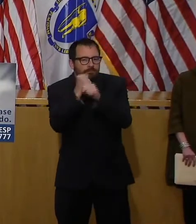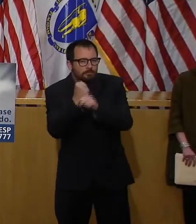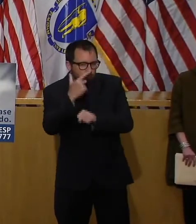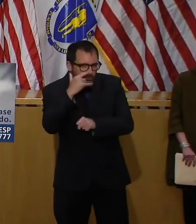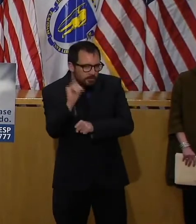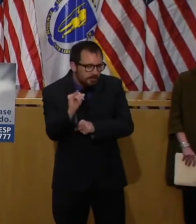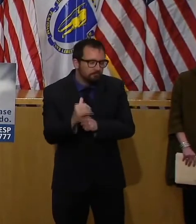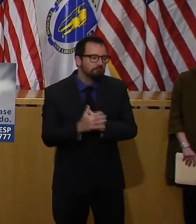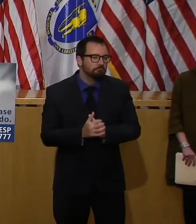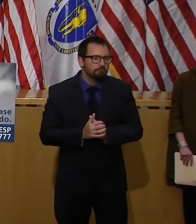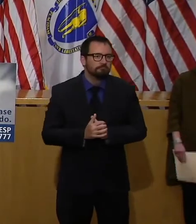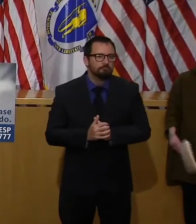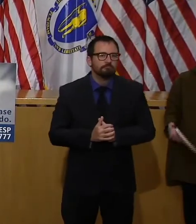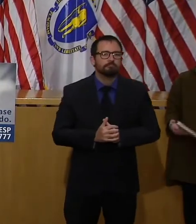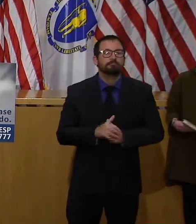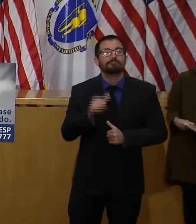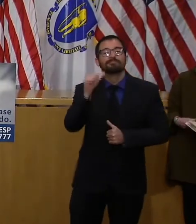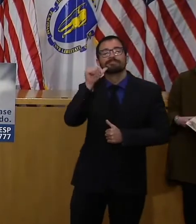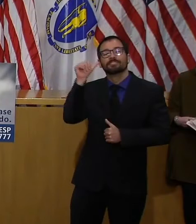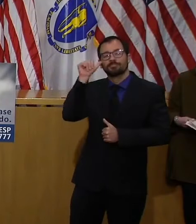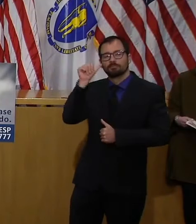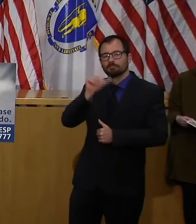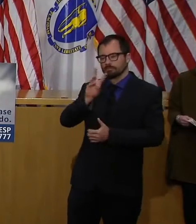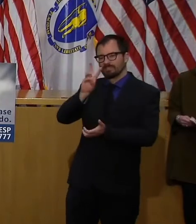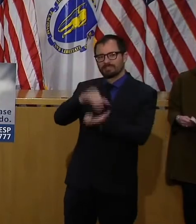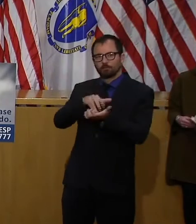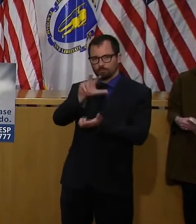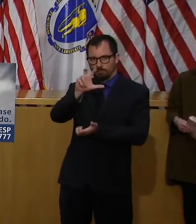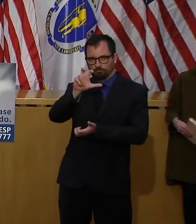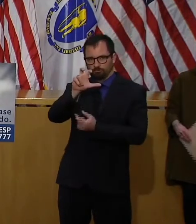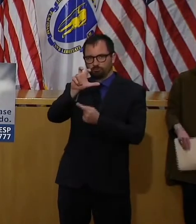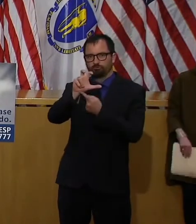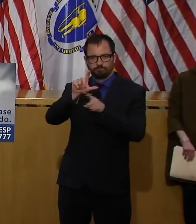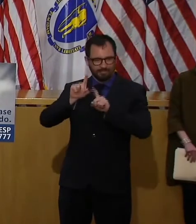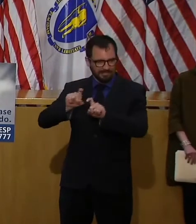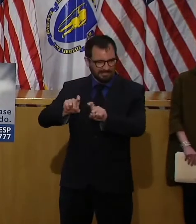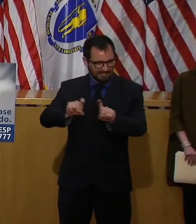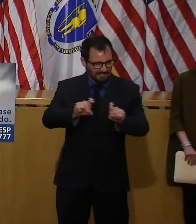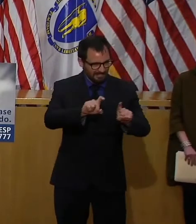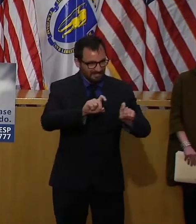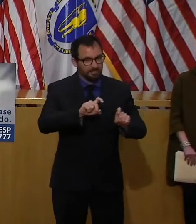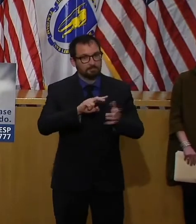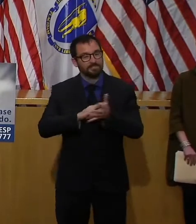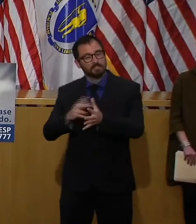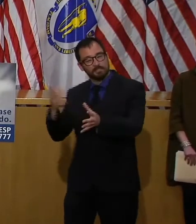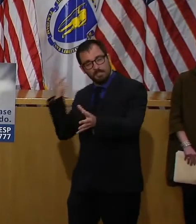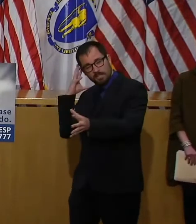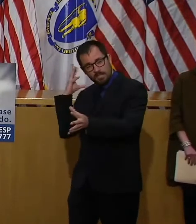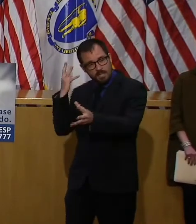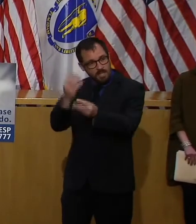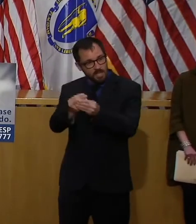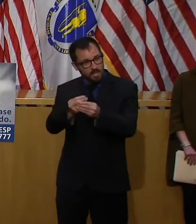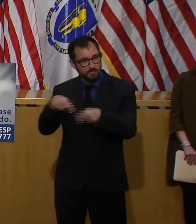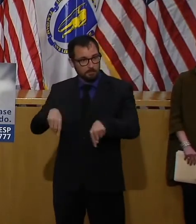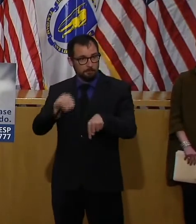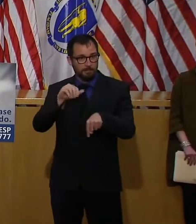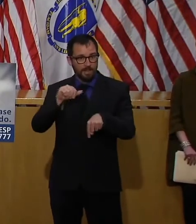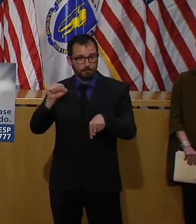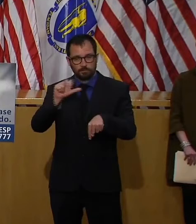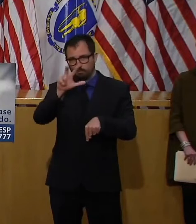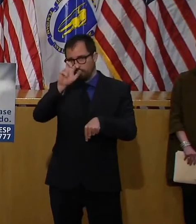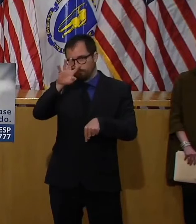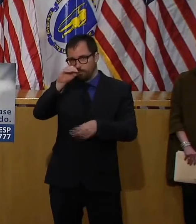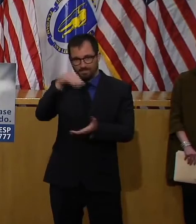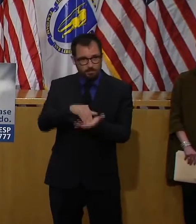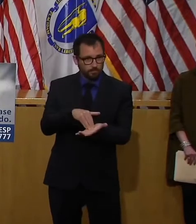in the Commonwealth to almost 340,000, which makes us a top five player on a per capita basis among the larger